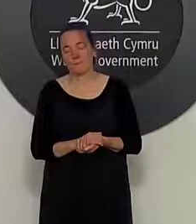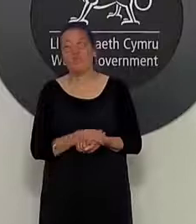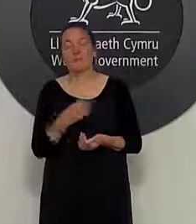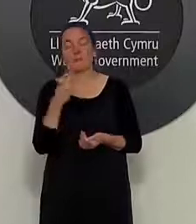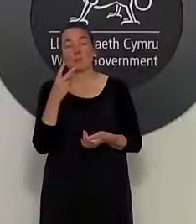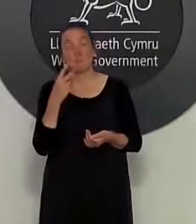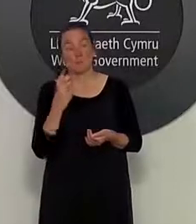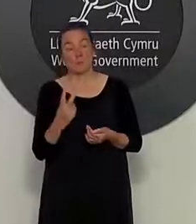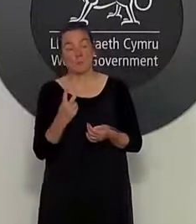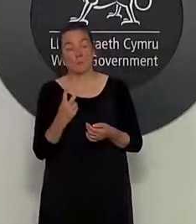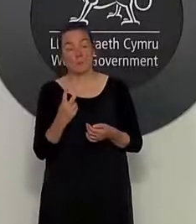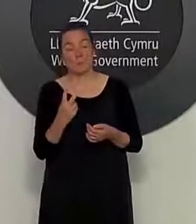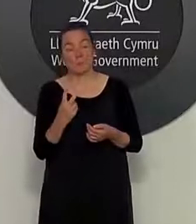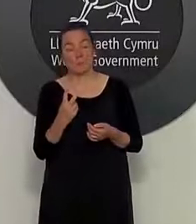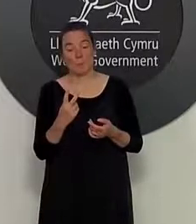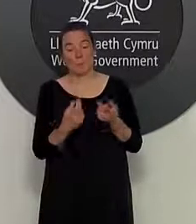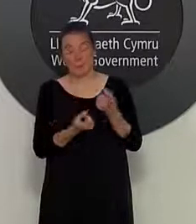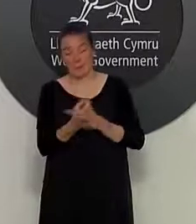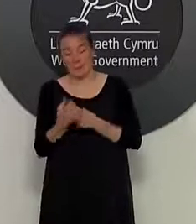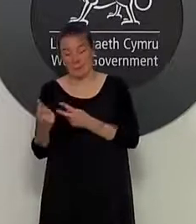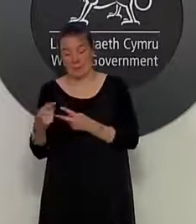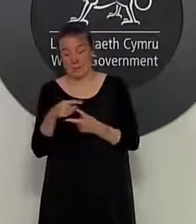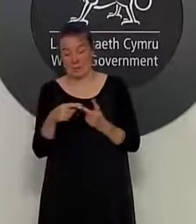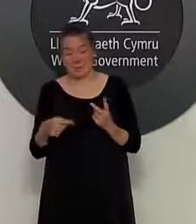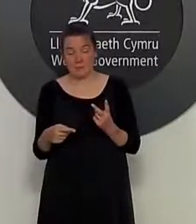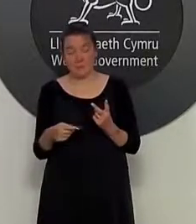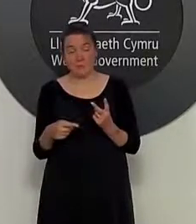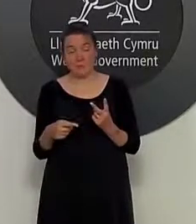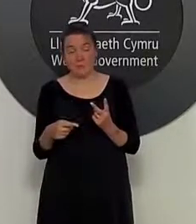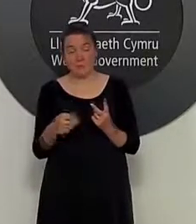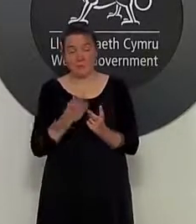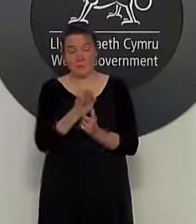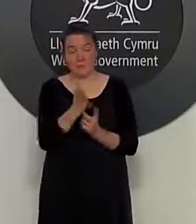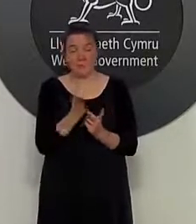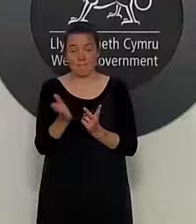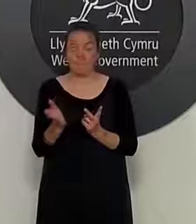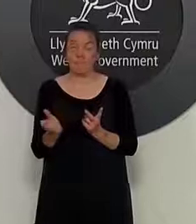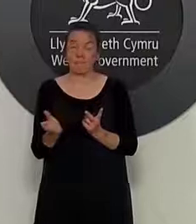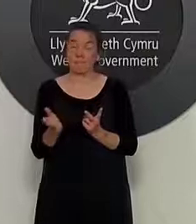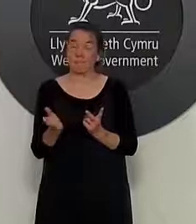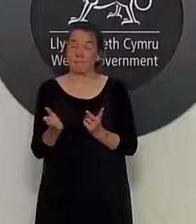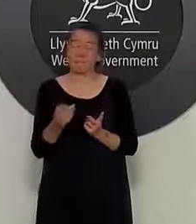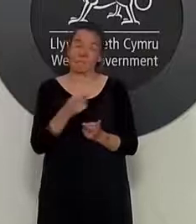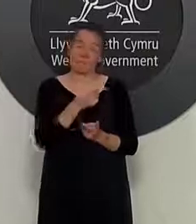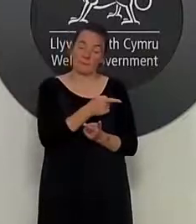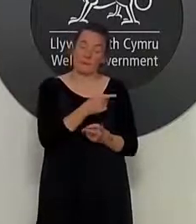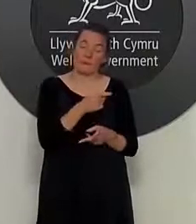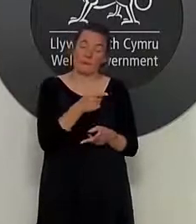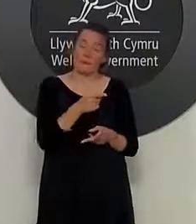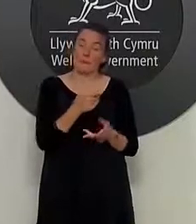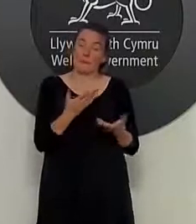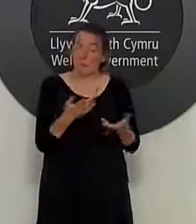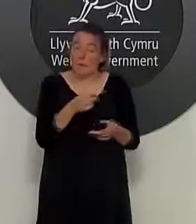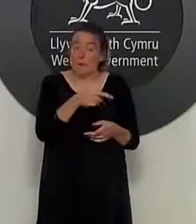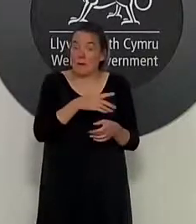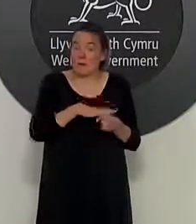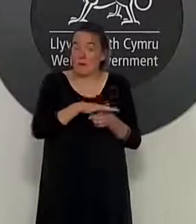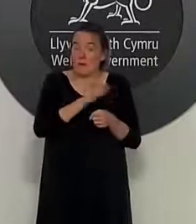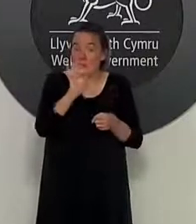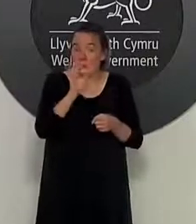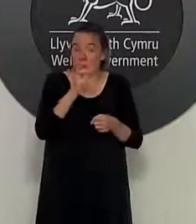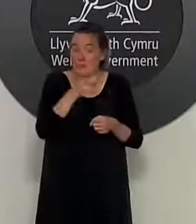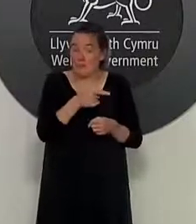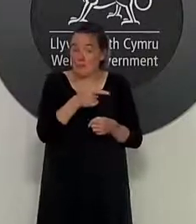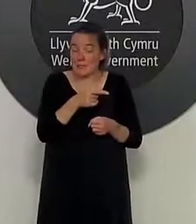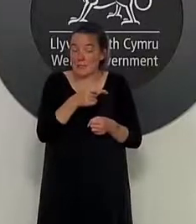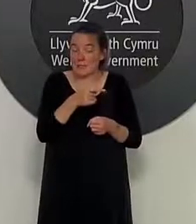implications which flow really from this, aren't there? One is if a local authority does avail themselves of the